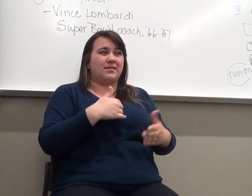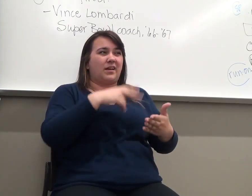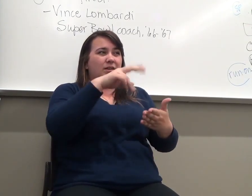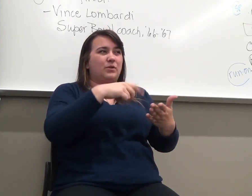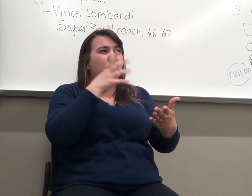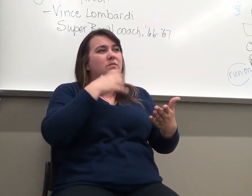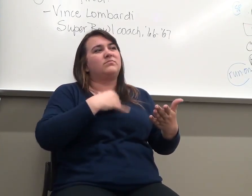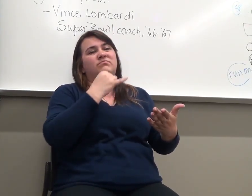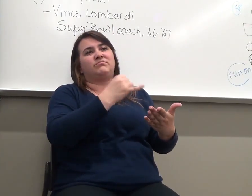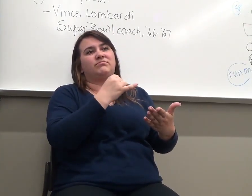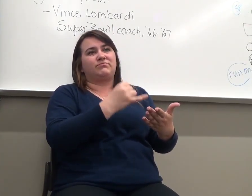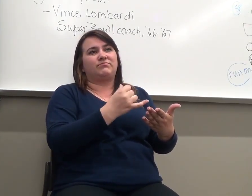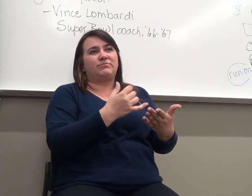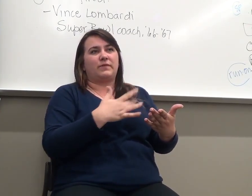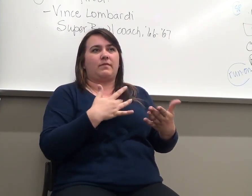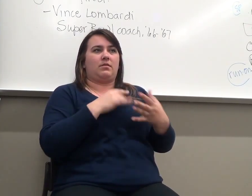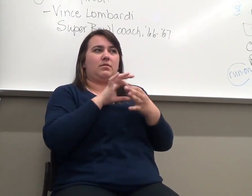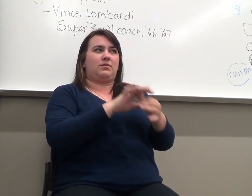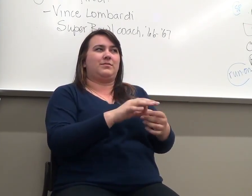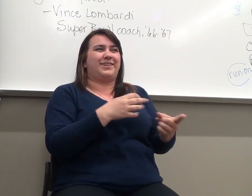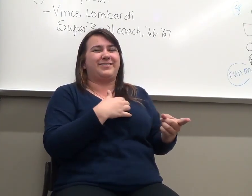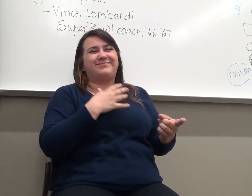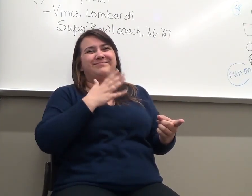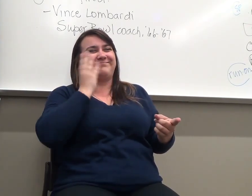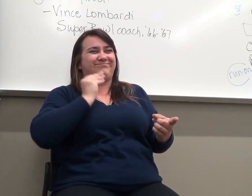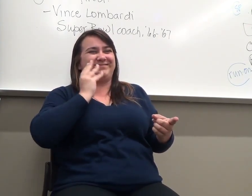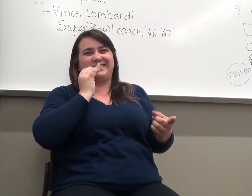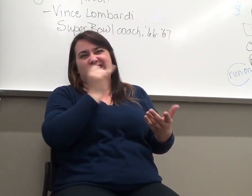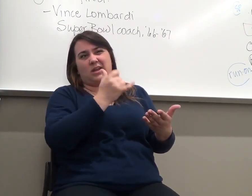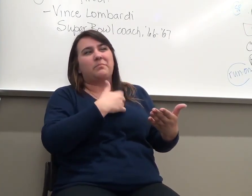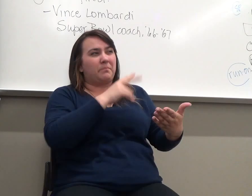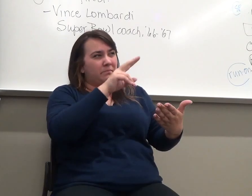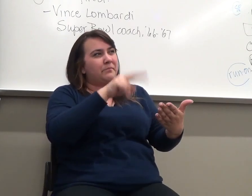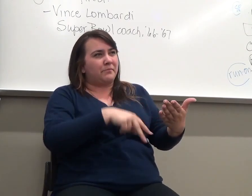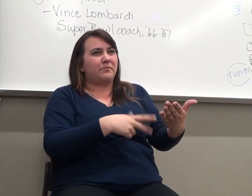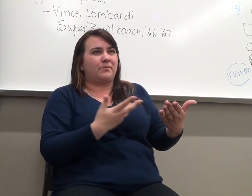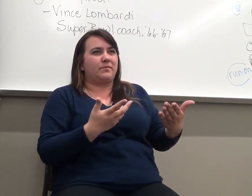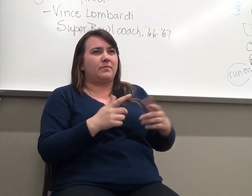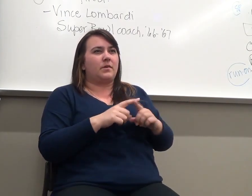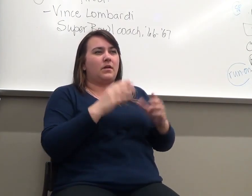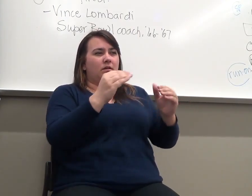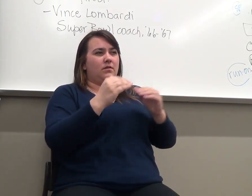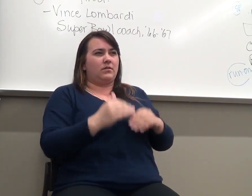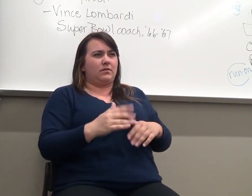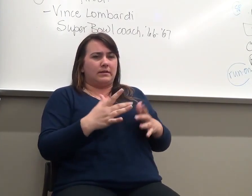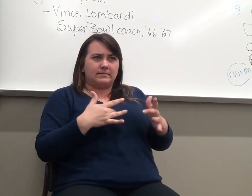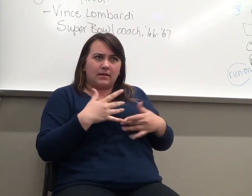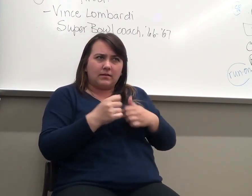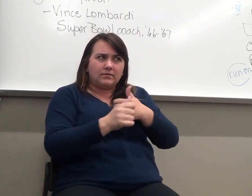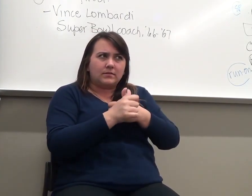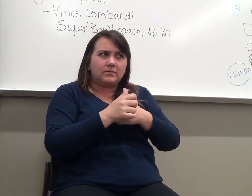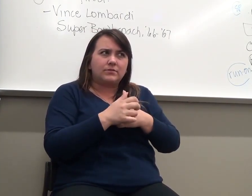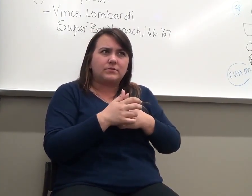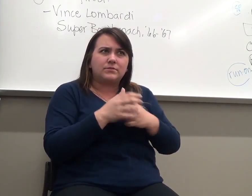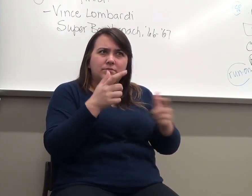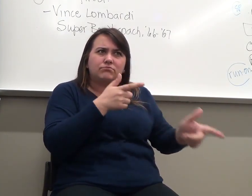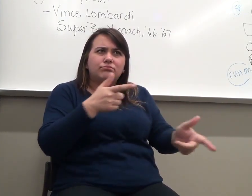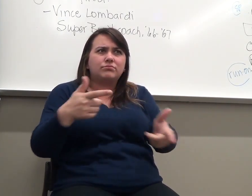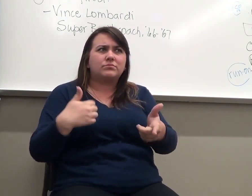read somebody else's problem with that. Okay, something that gets your reader in there to read your paragraph. Okay, so this